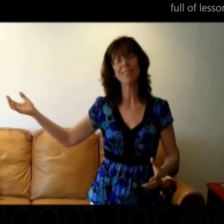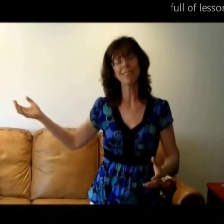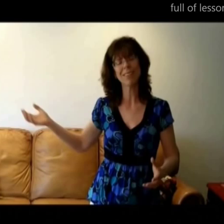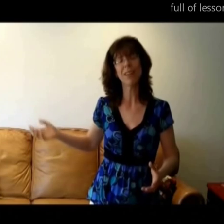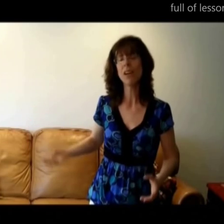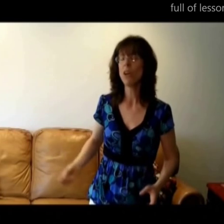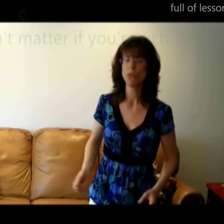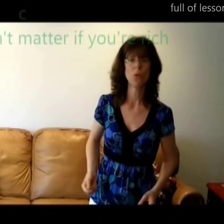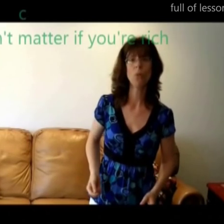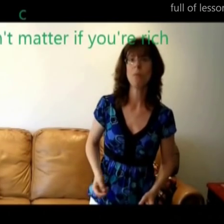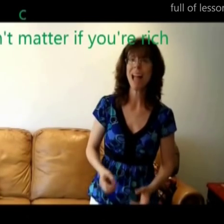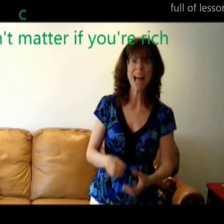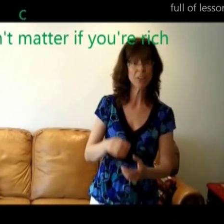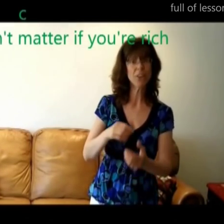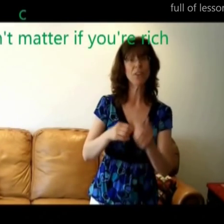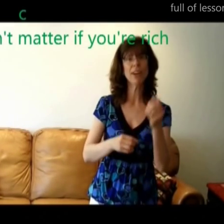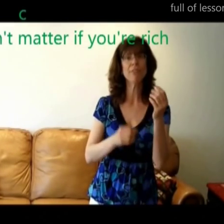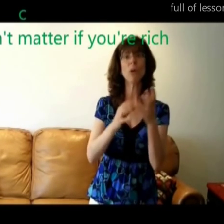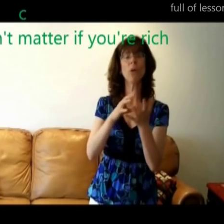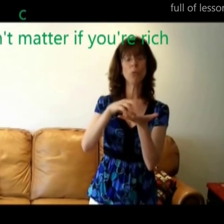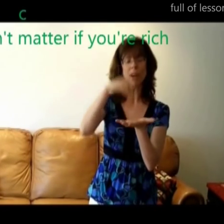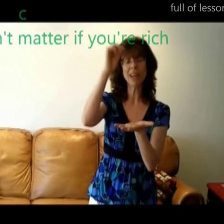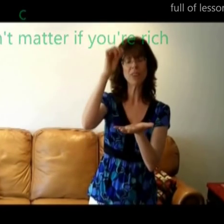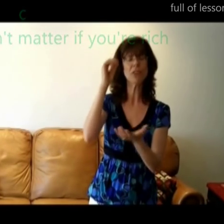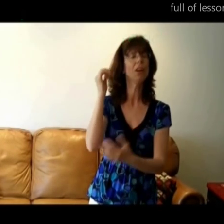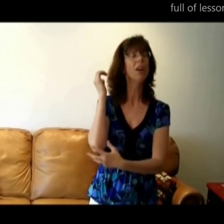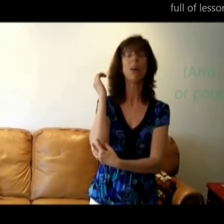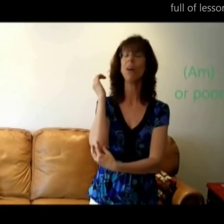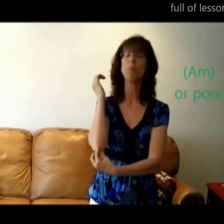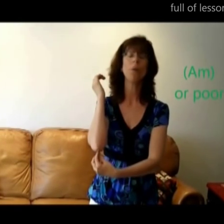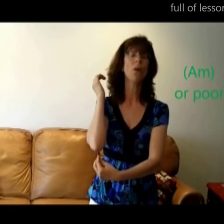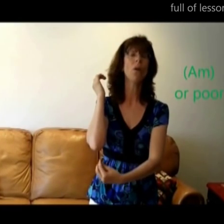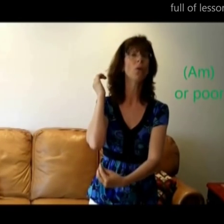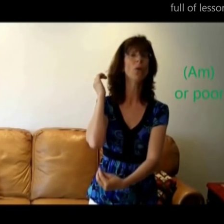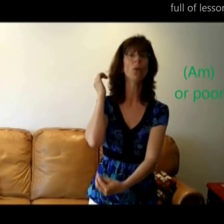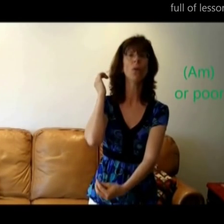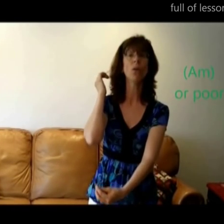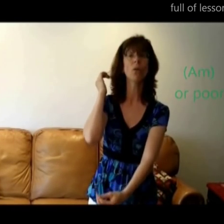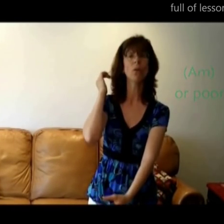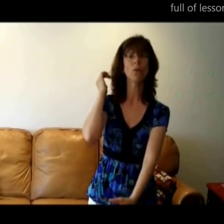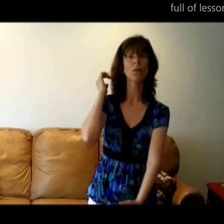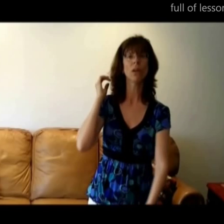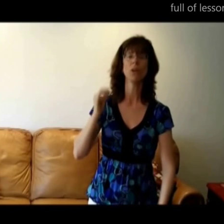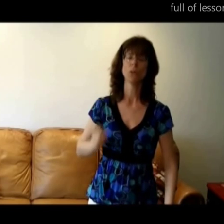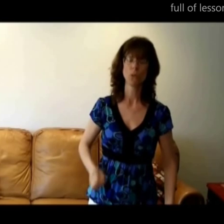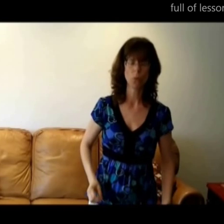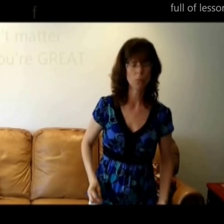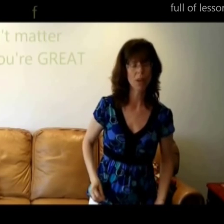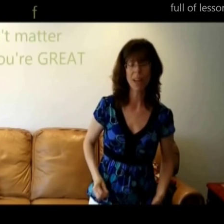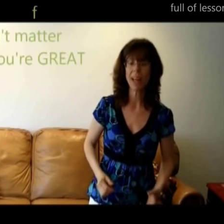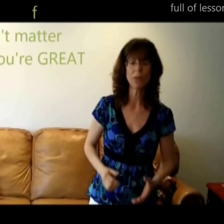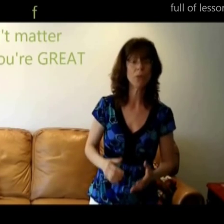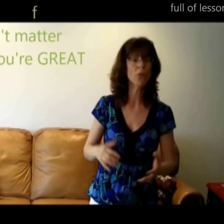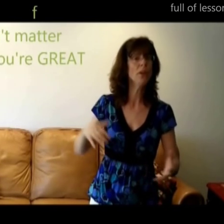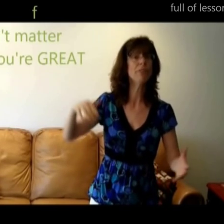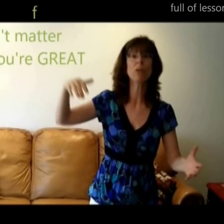everyone. Don't matter if you're rich or poor. Don't matter if